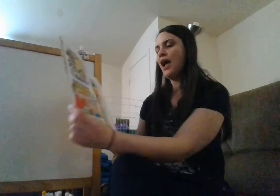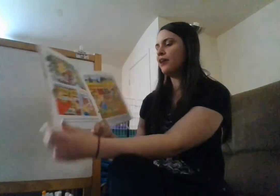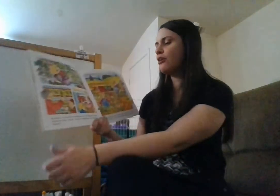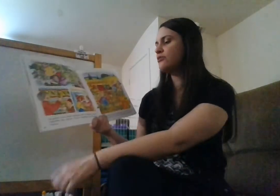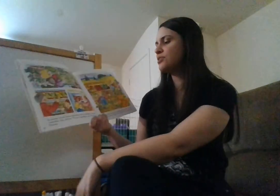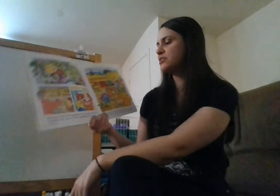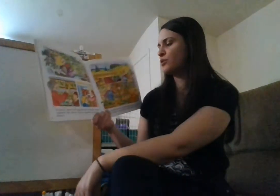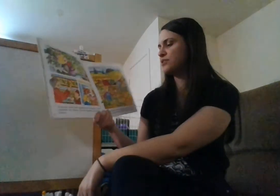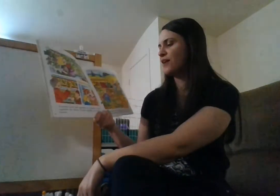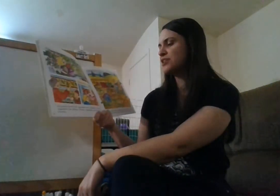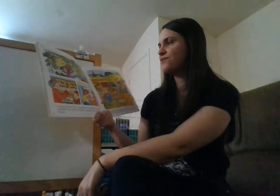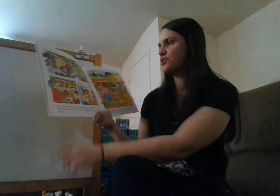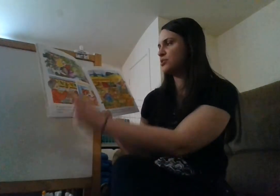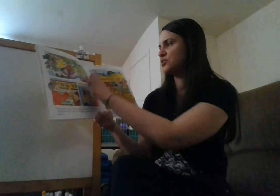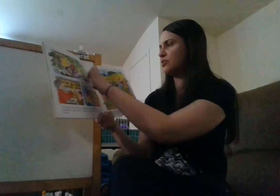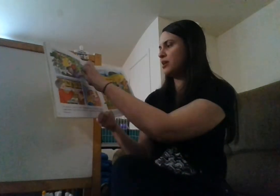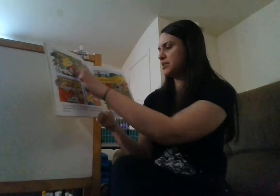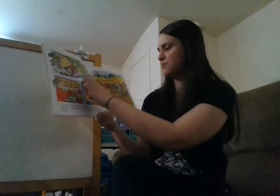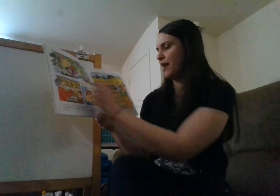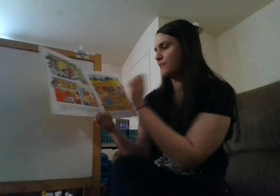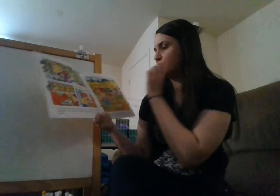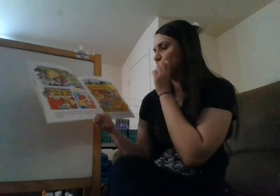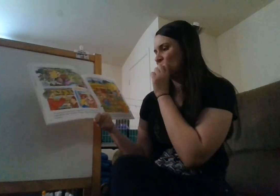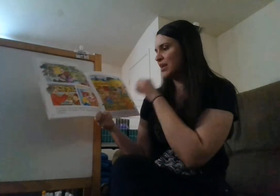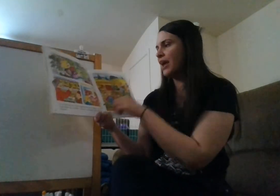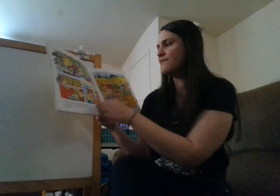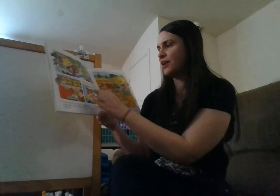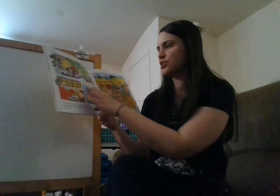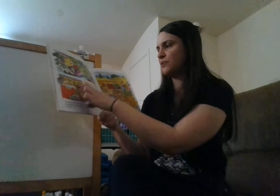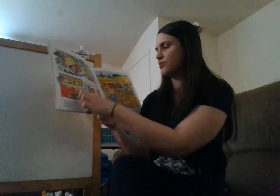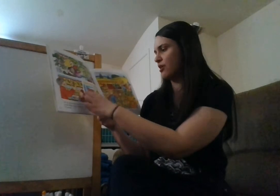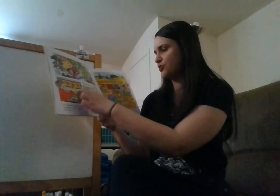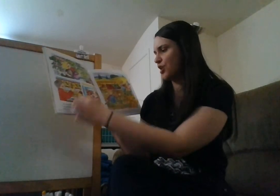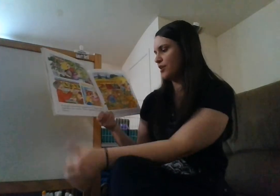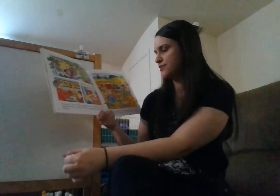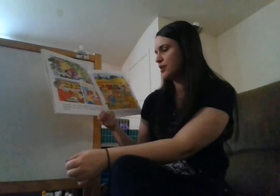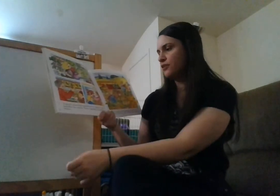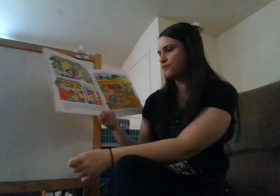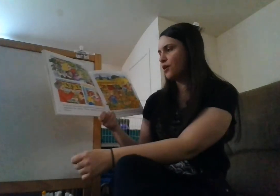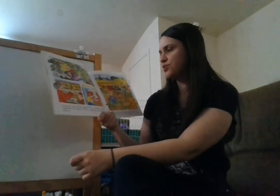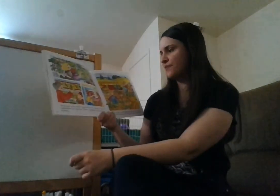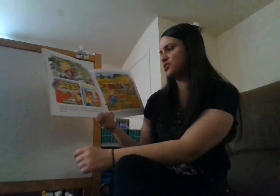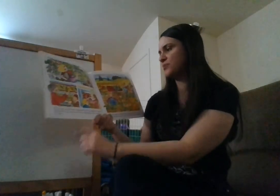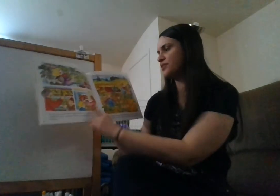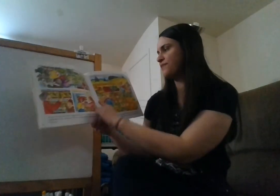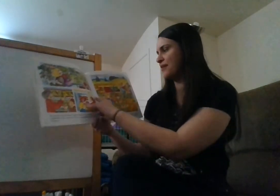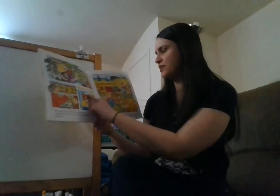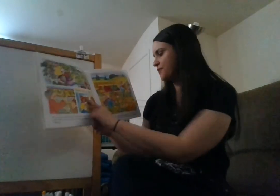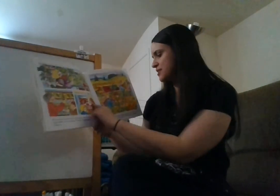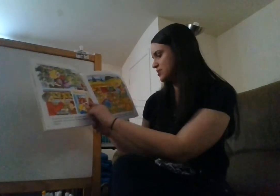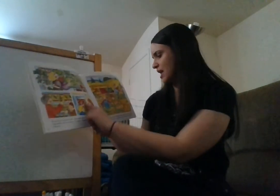At grocery stores, fresh vegetables are on display. Canned vegetables are on shelves. Frozen vegetables are found in the freezer